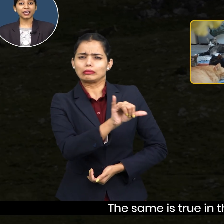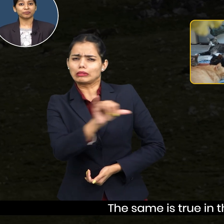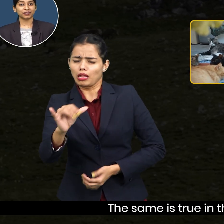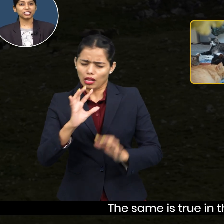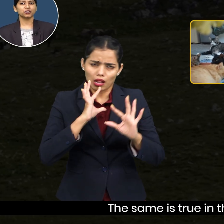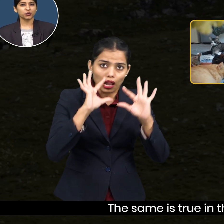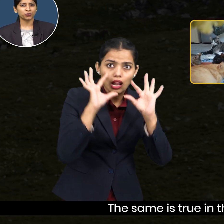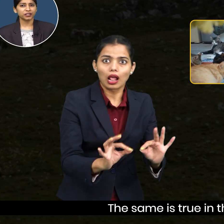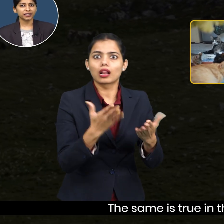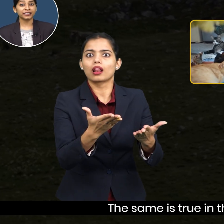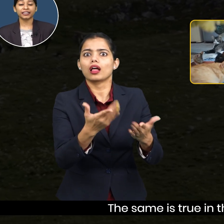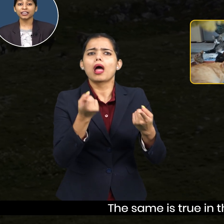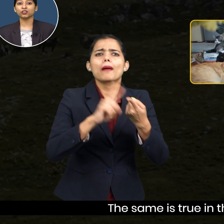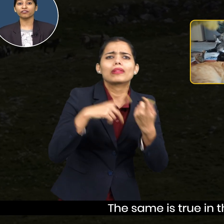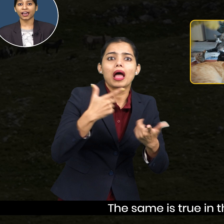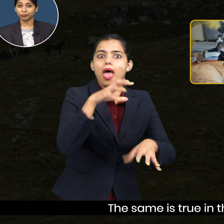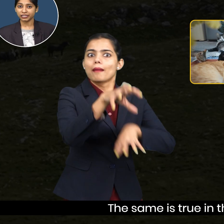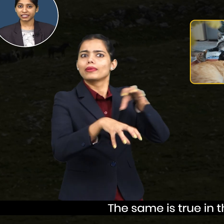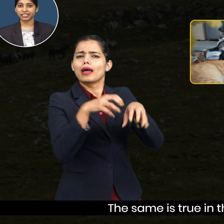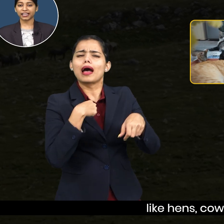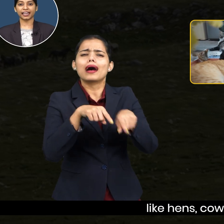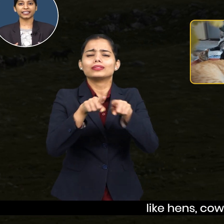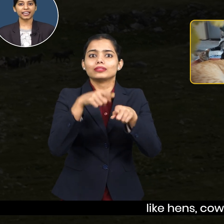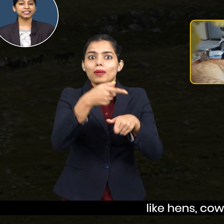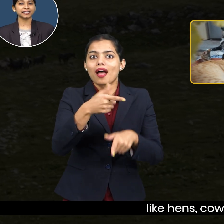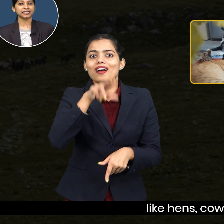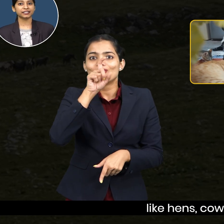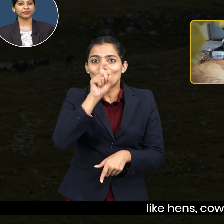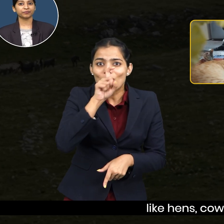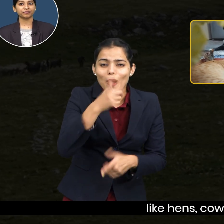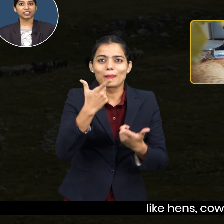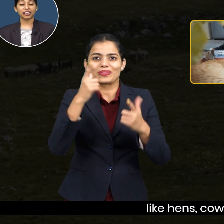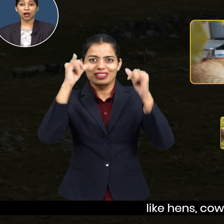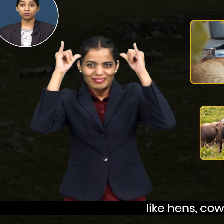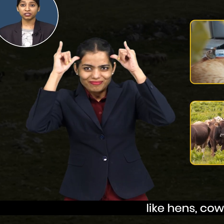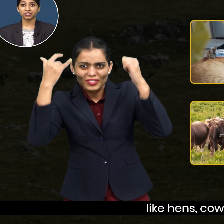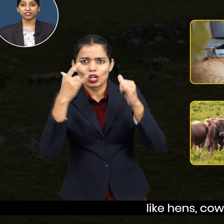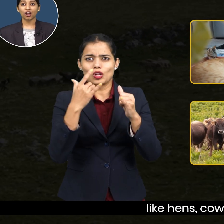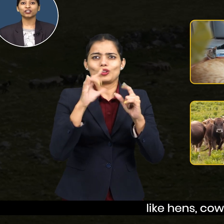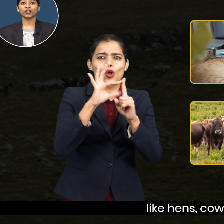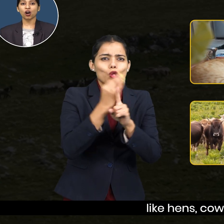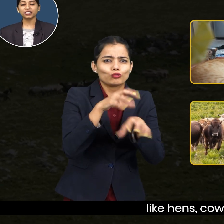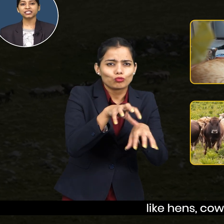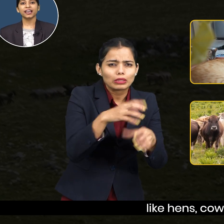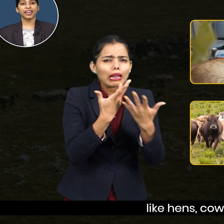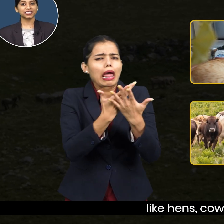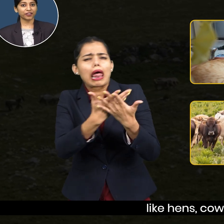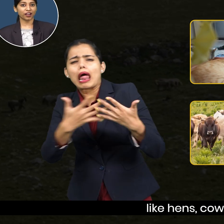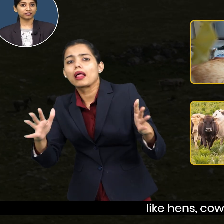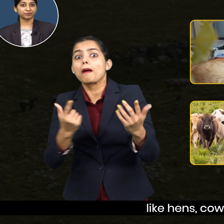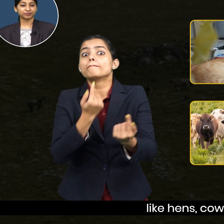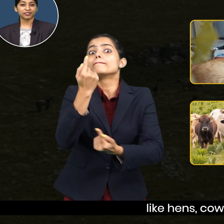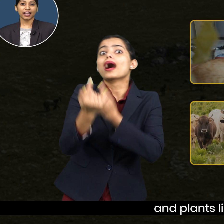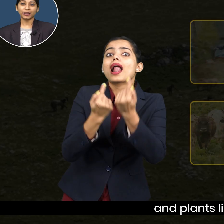The same is true in the case of animals like hens, cows, dogs,